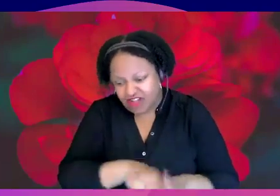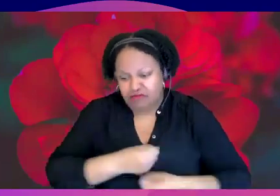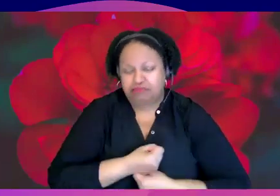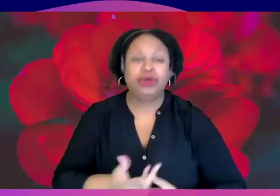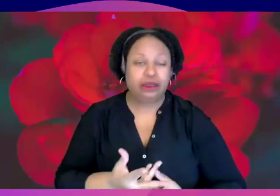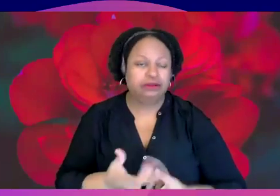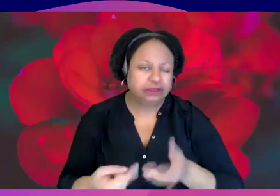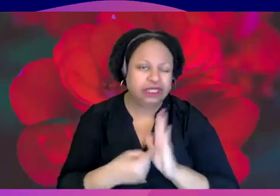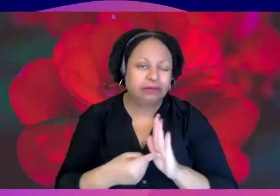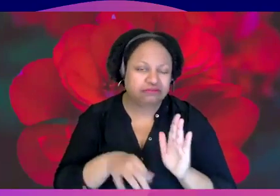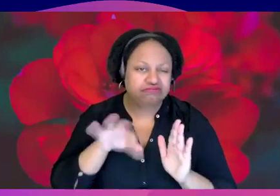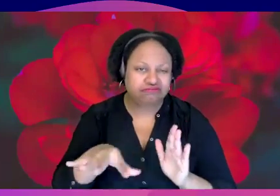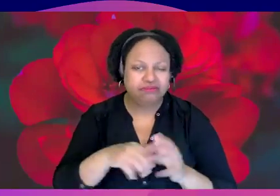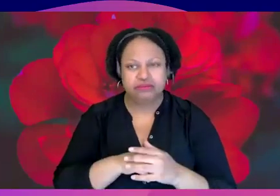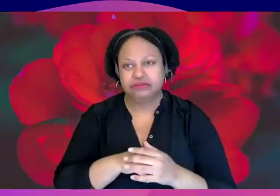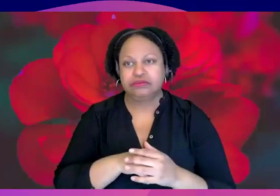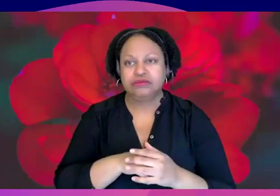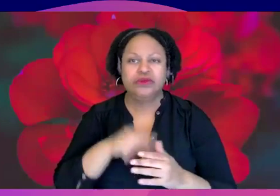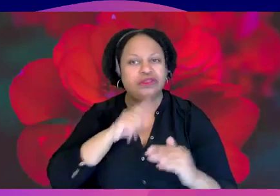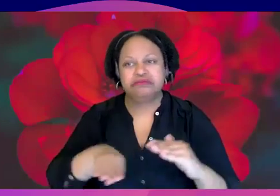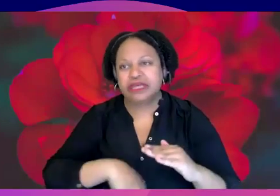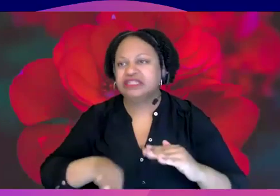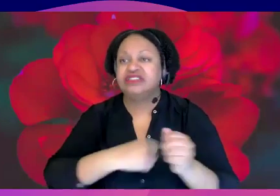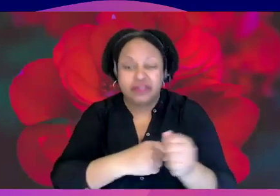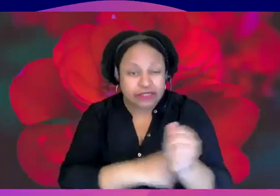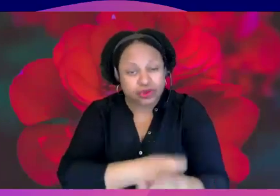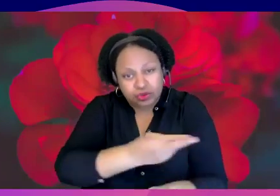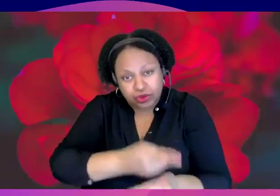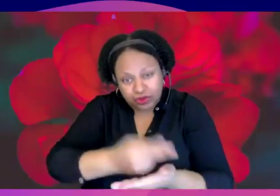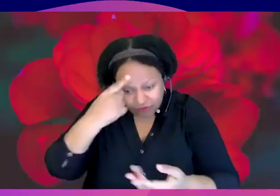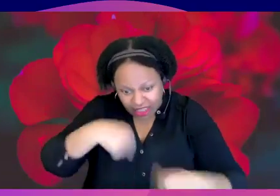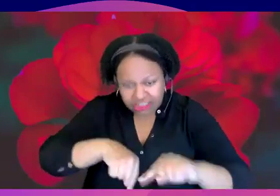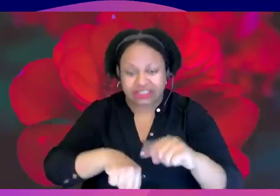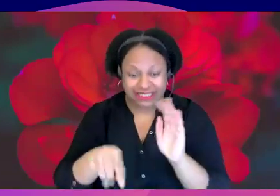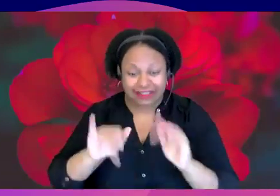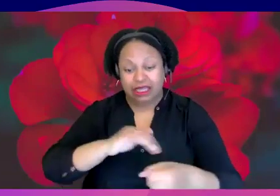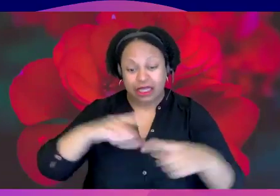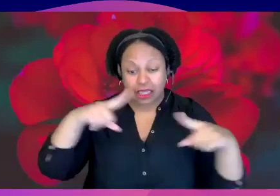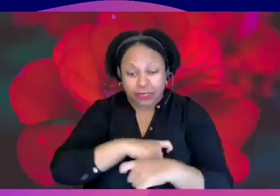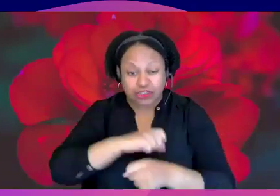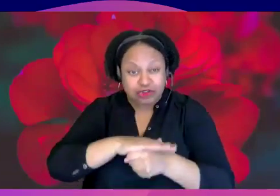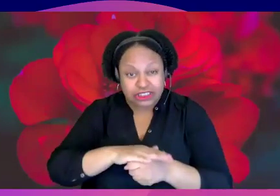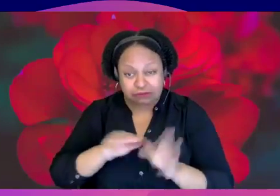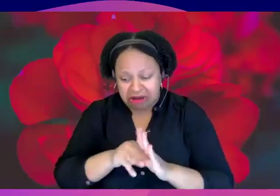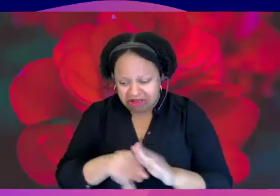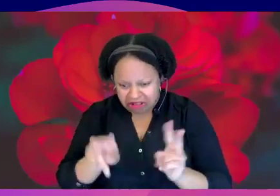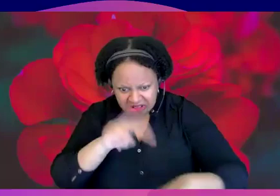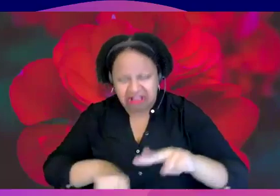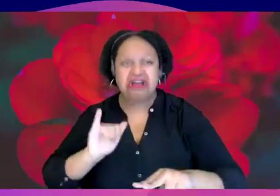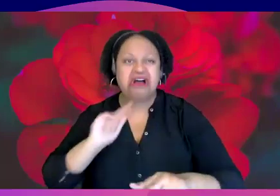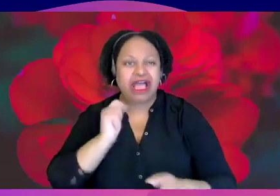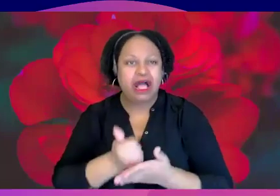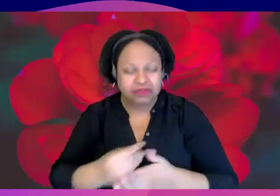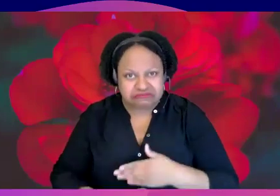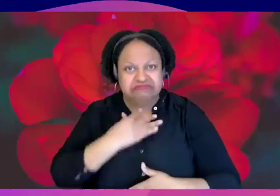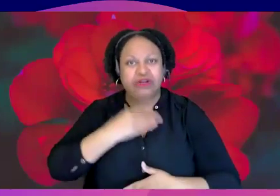was a really foundational resource for us because it helped us understand the unique experience of our work here at